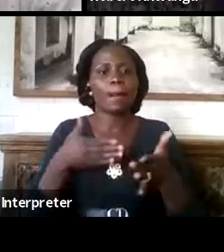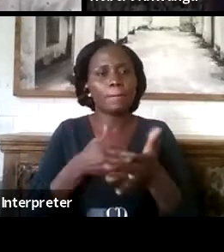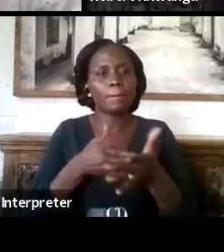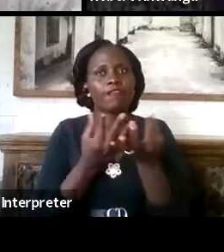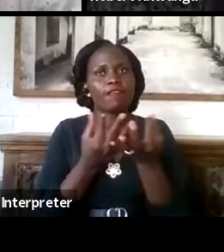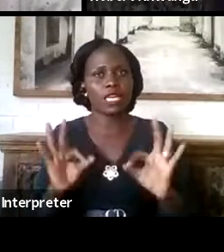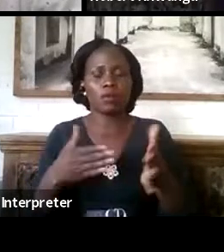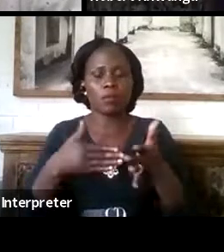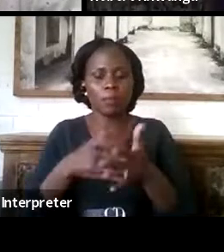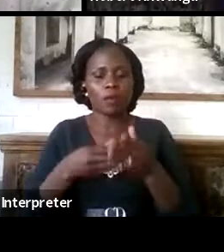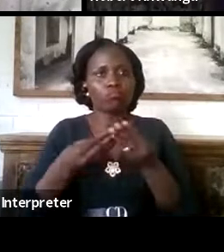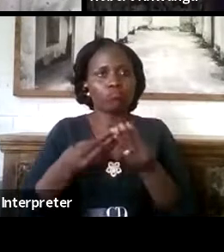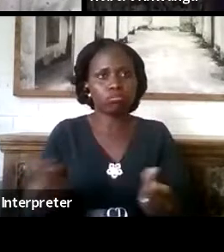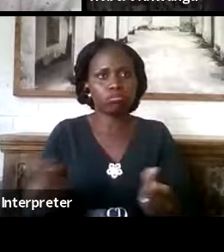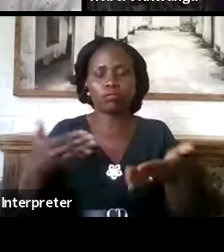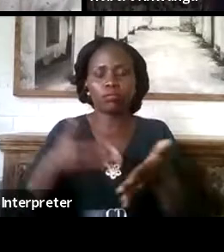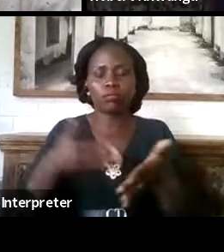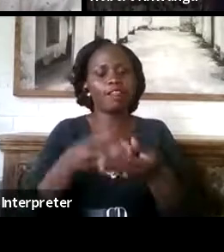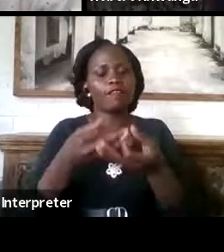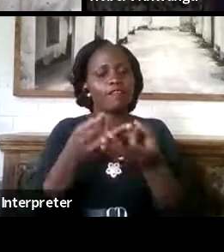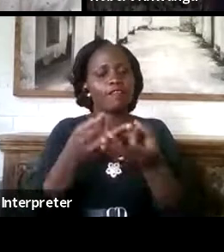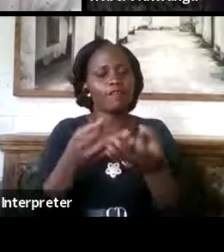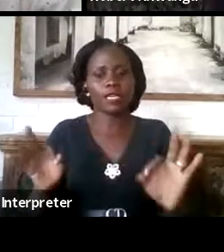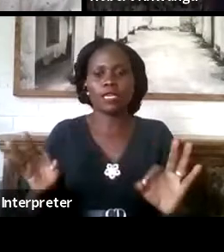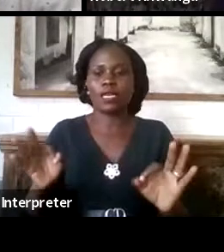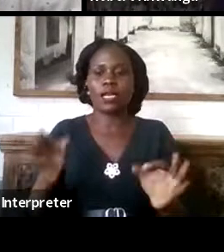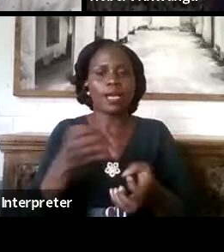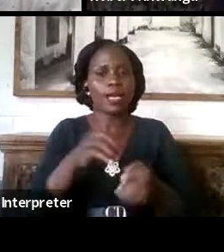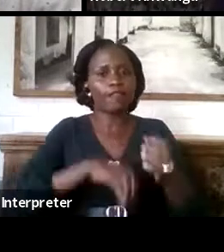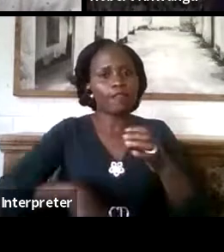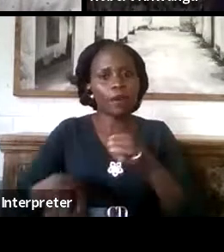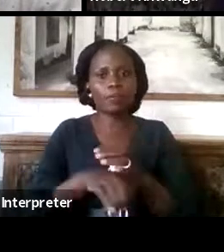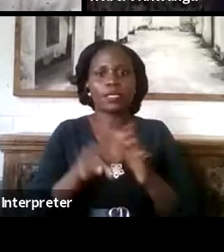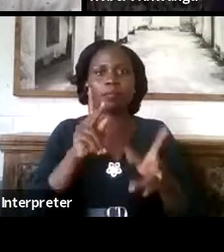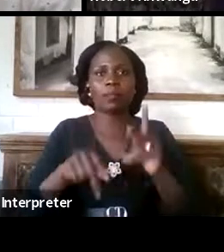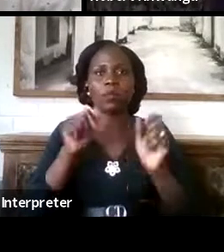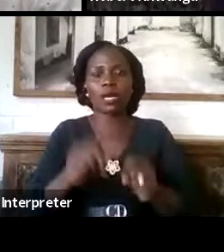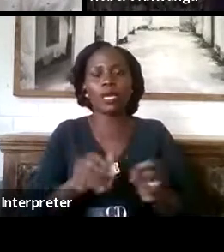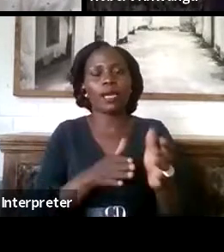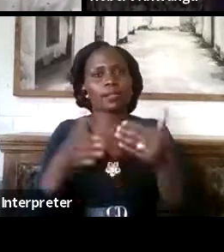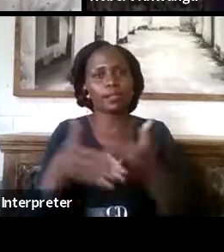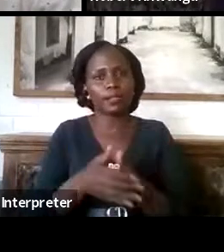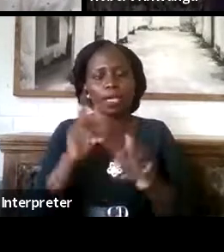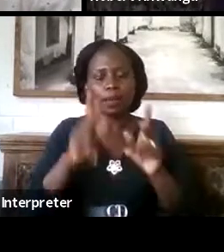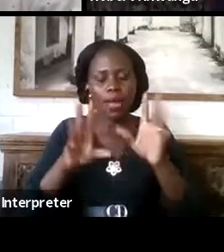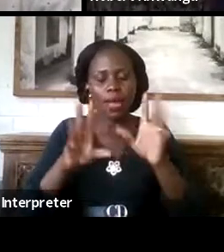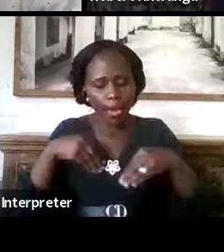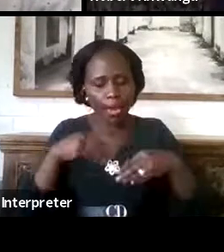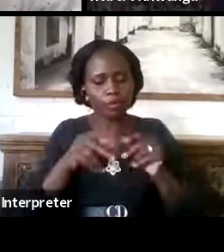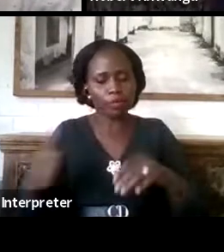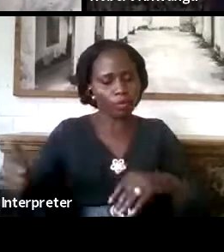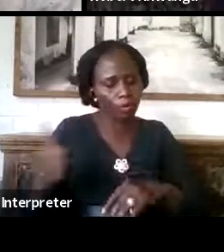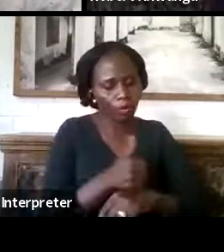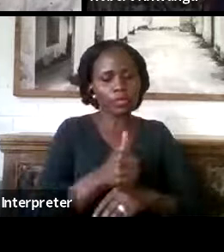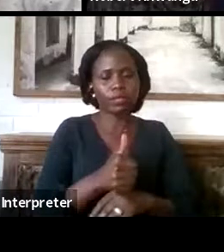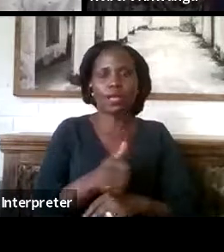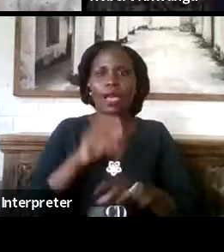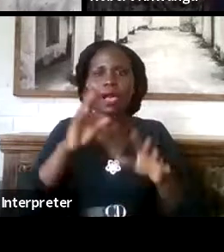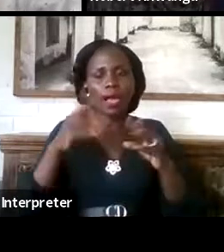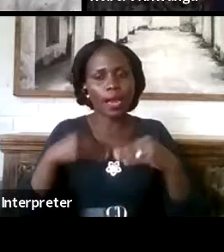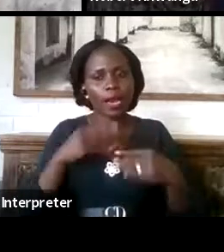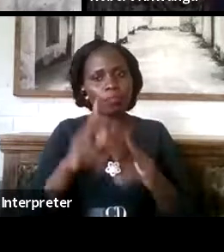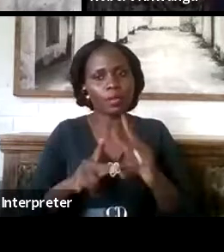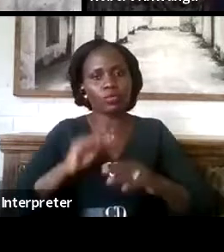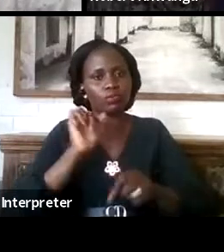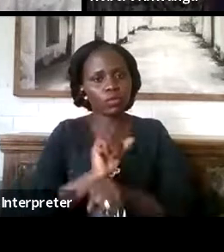access information, allow people to be employed, allow people to be comfortable in the areas that they will be working. So for